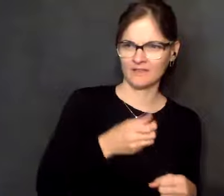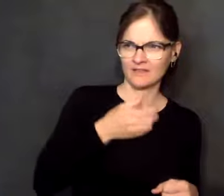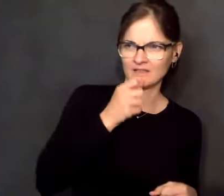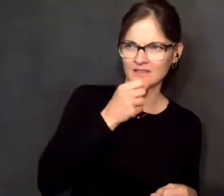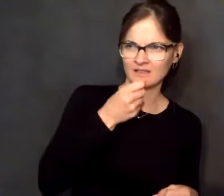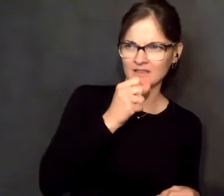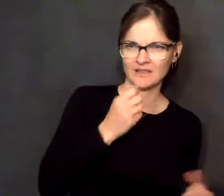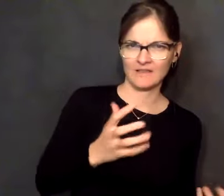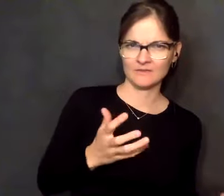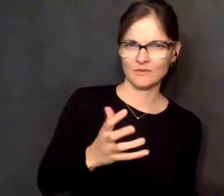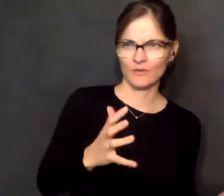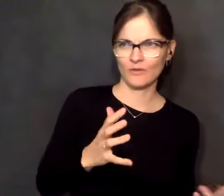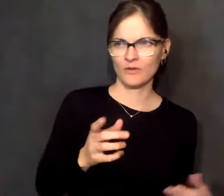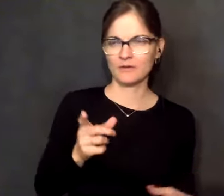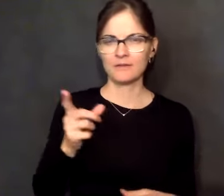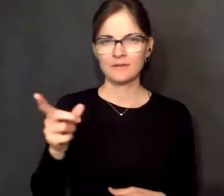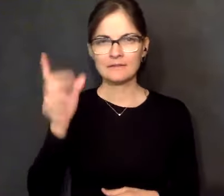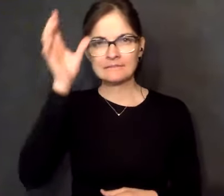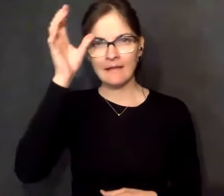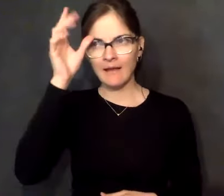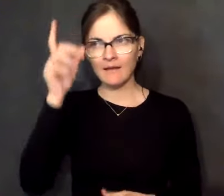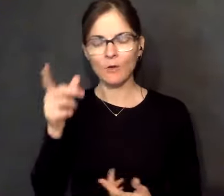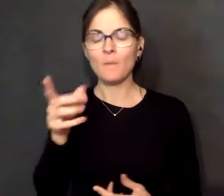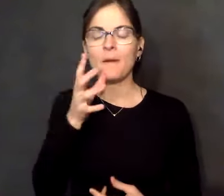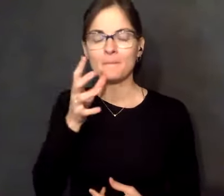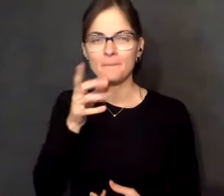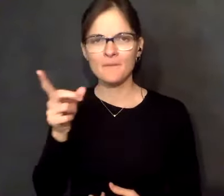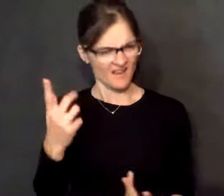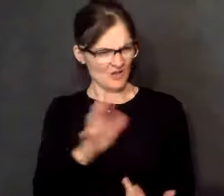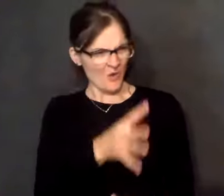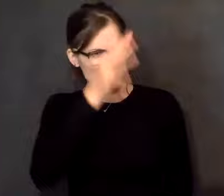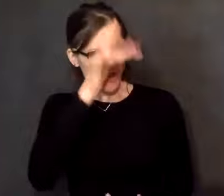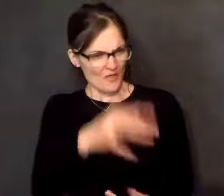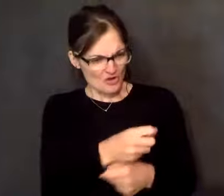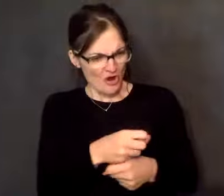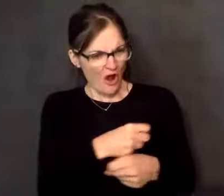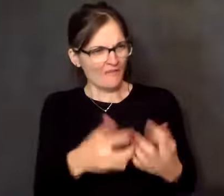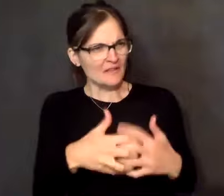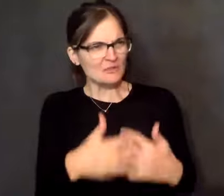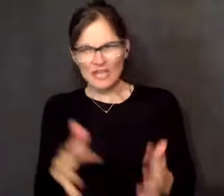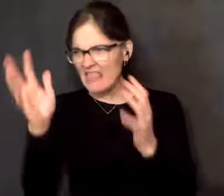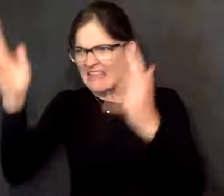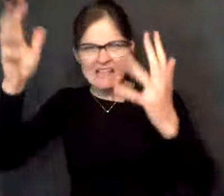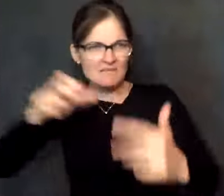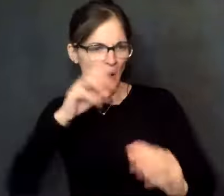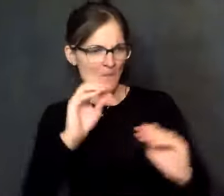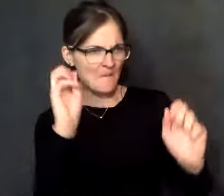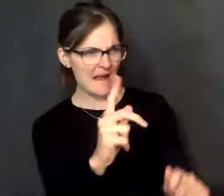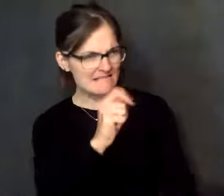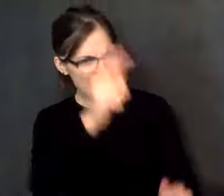says, "Well, he didn't put the coffee machine back where it came from." And I just started laughing. That is